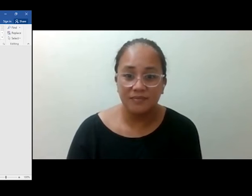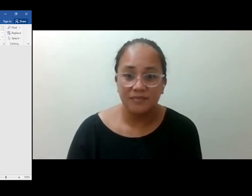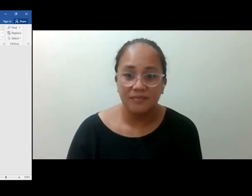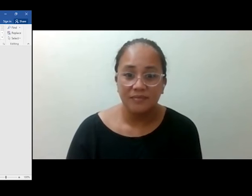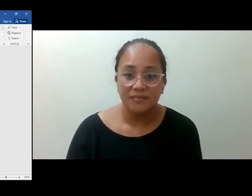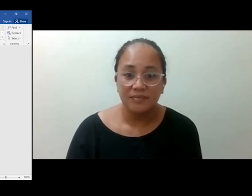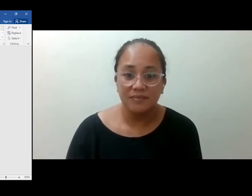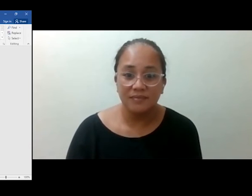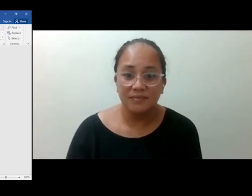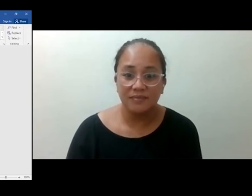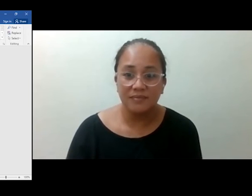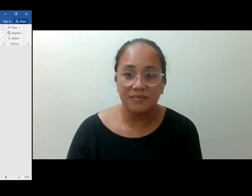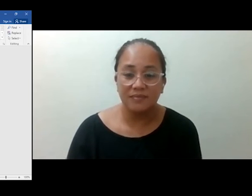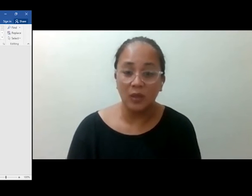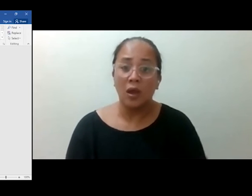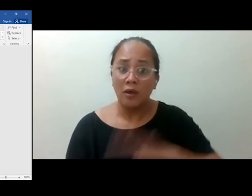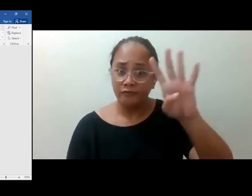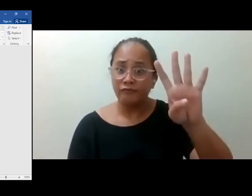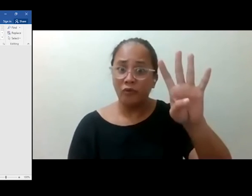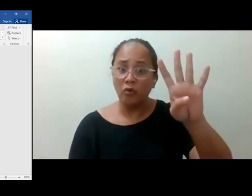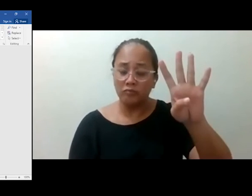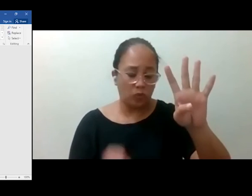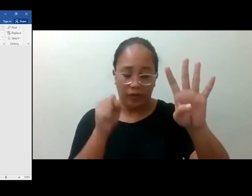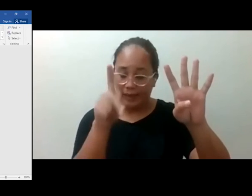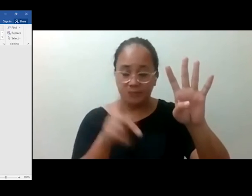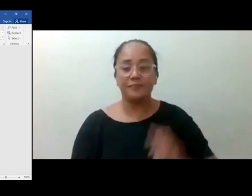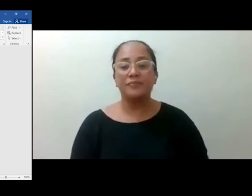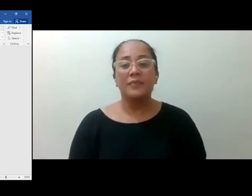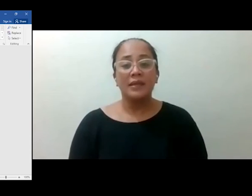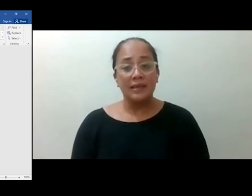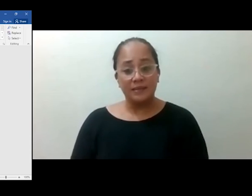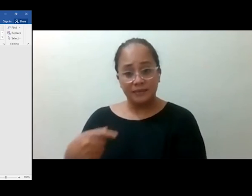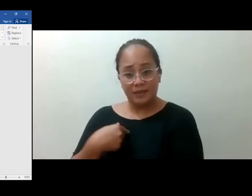Four. Okay, so if I ask you